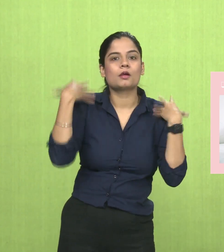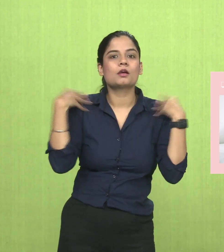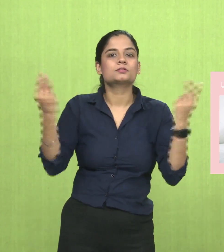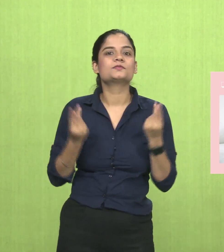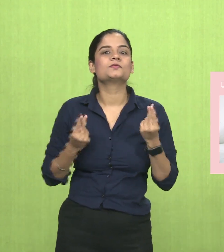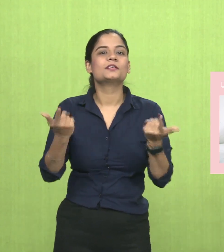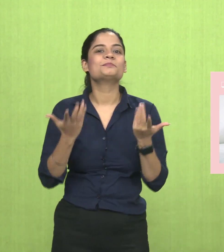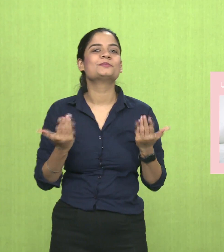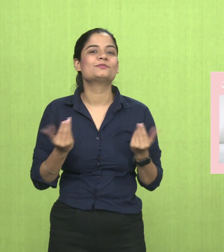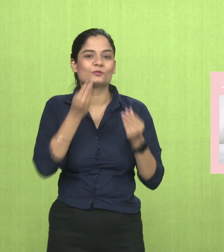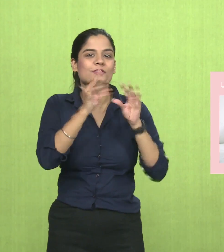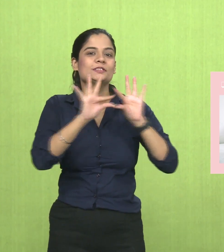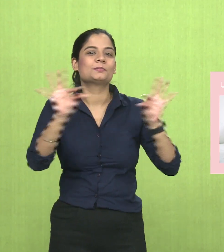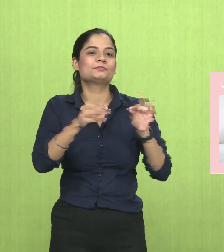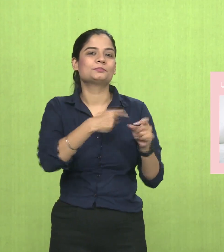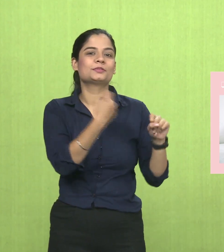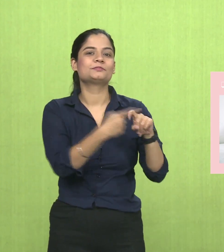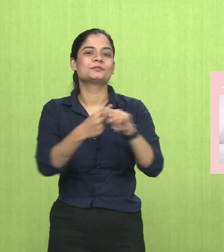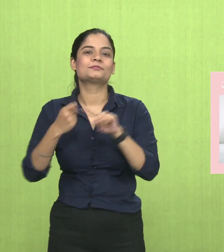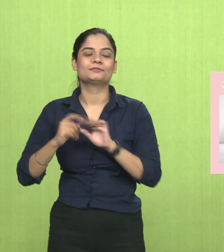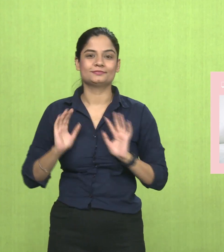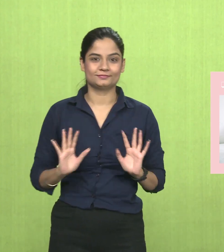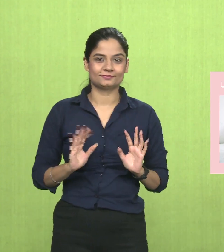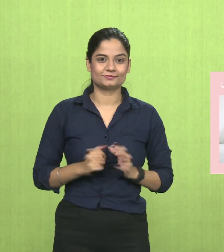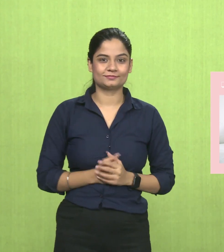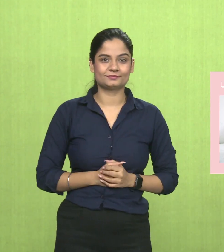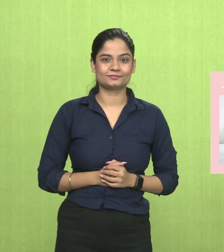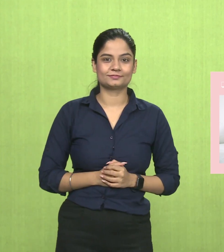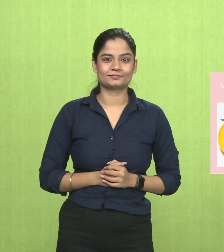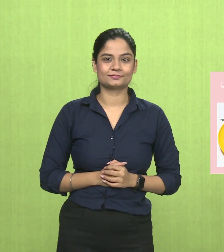recovery.